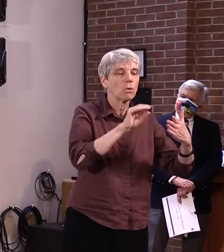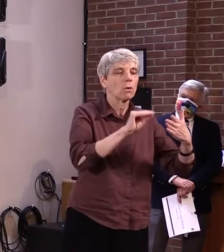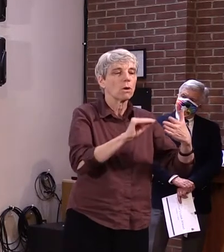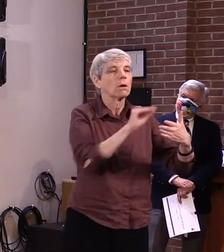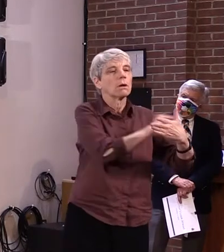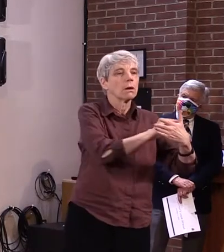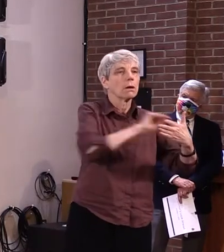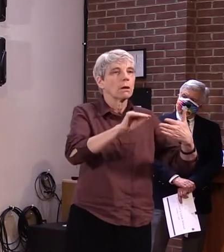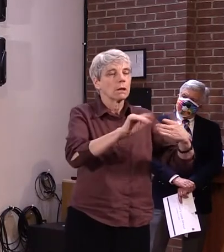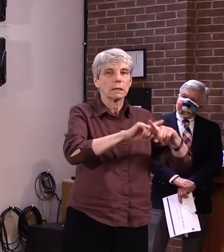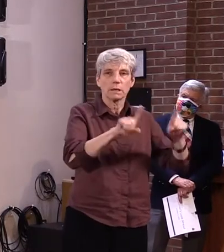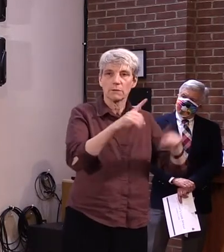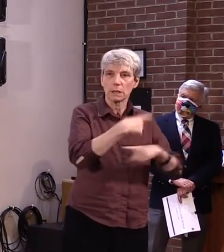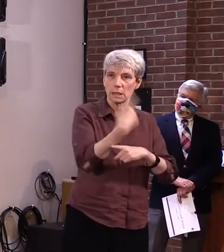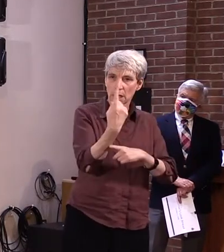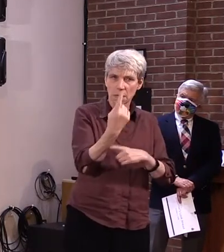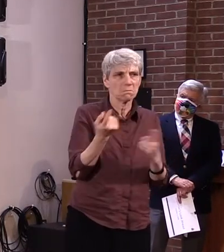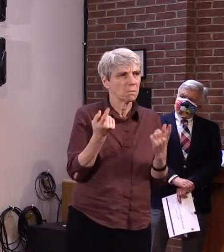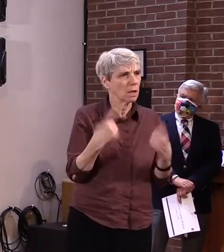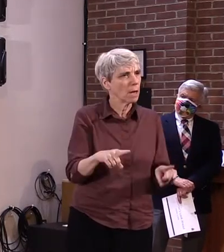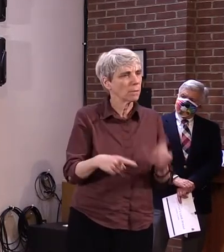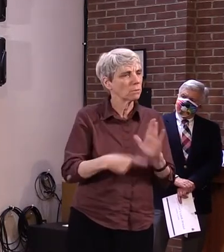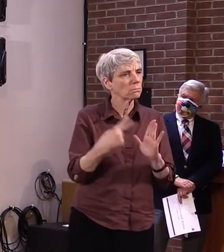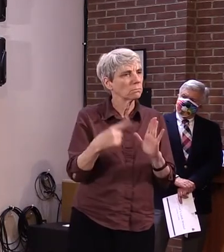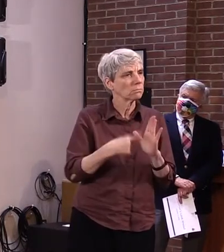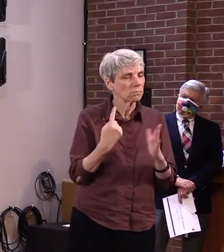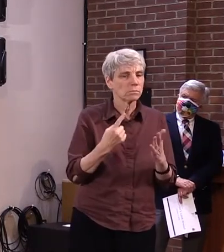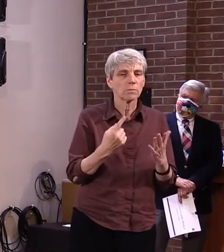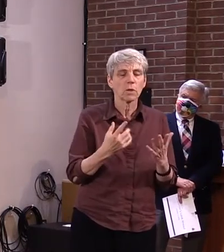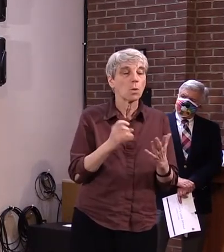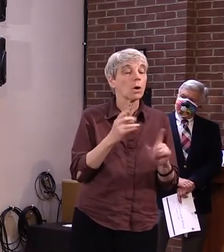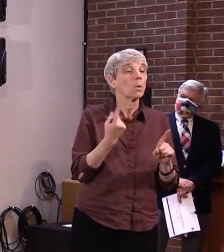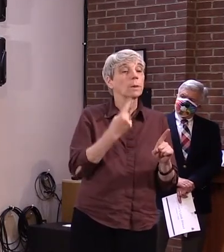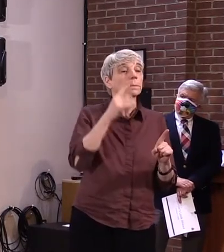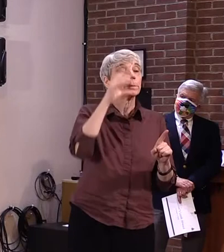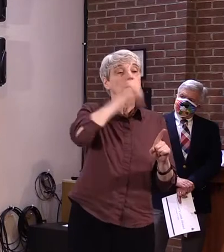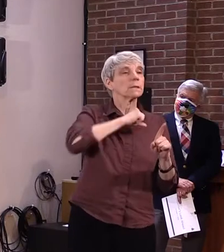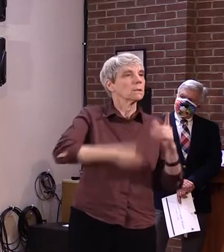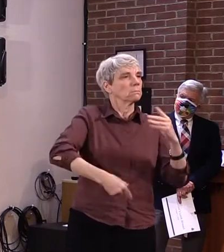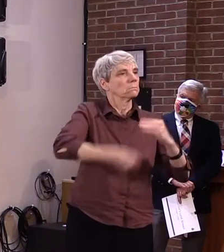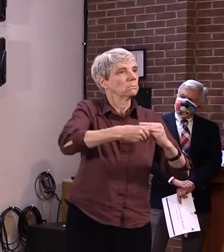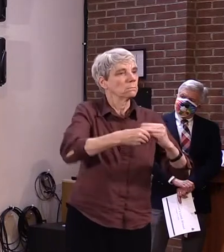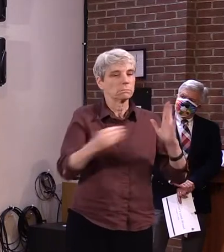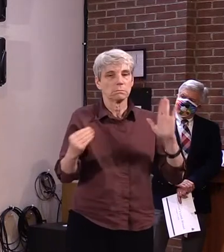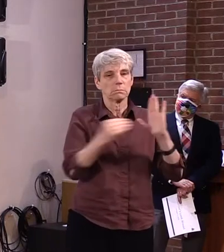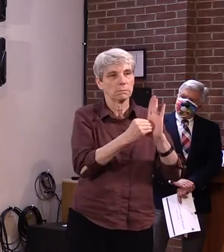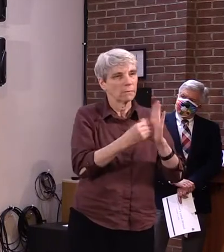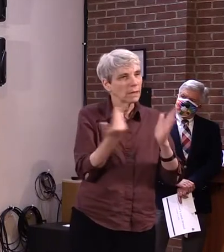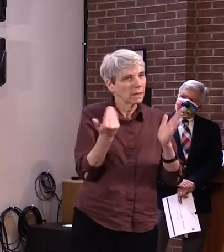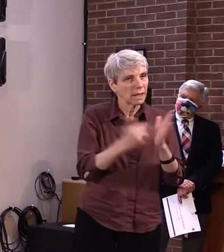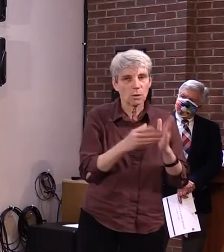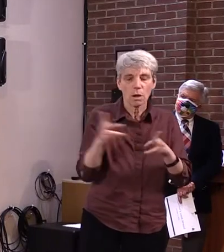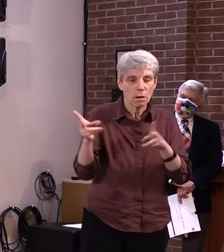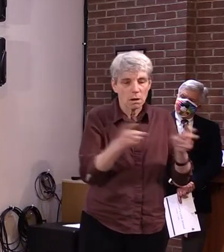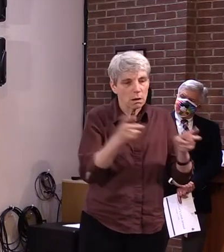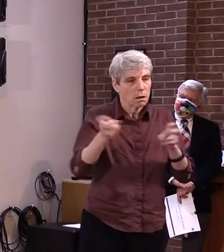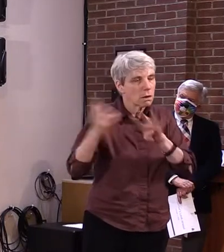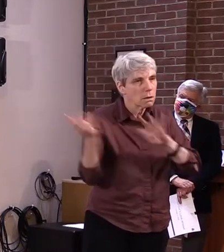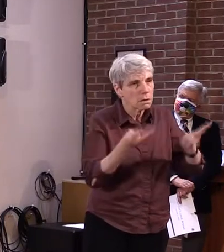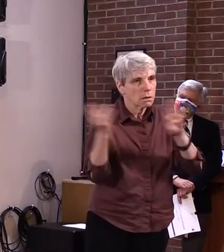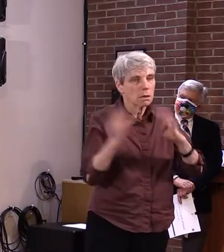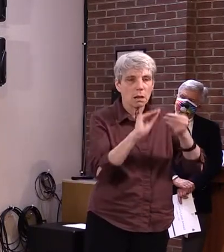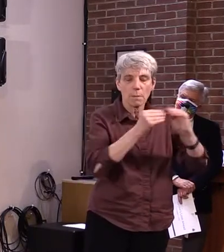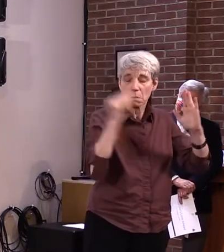date, or sometimes a case was added, because this is all happening real time and people